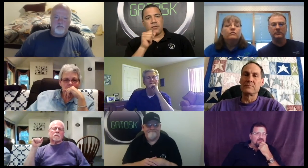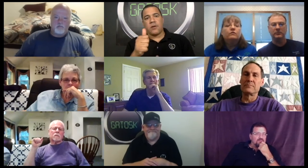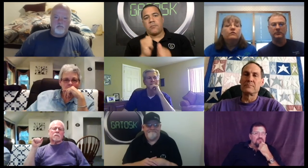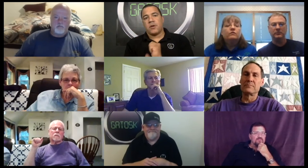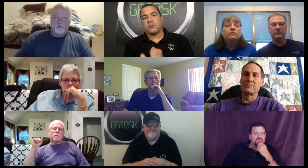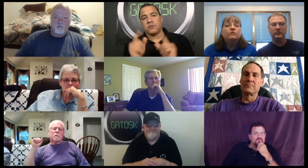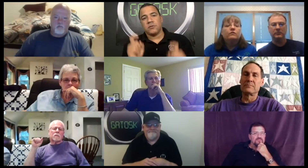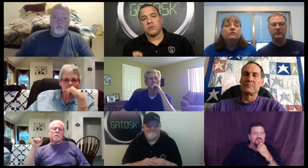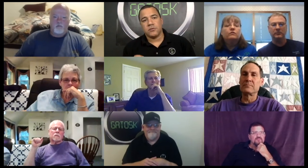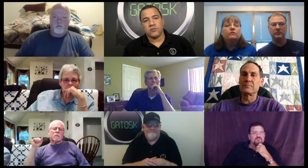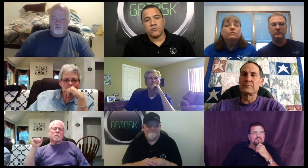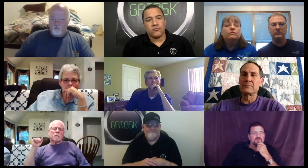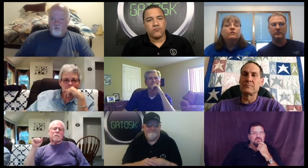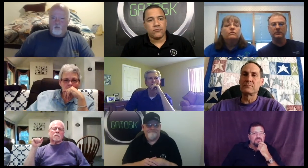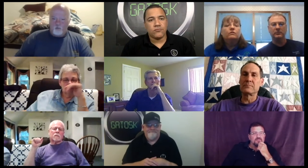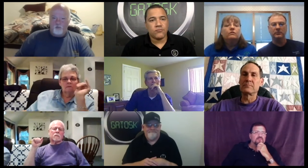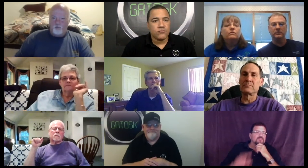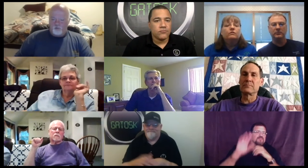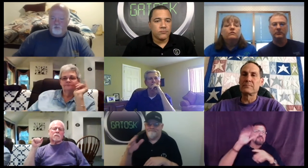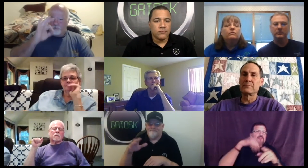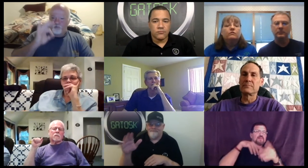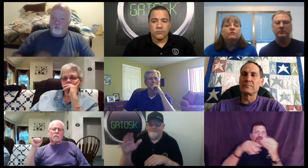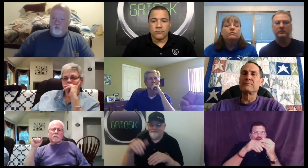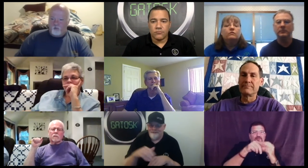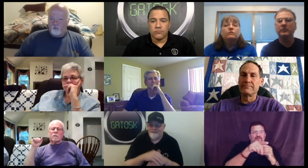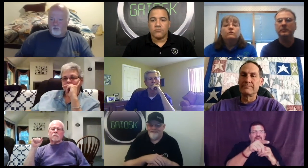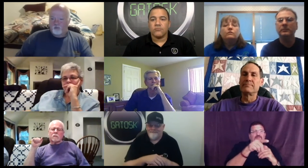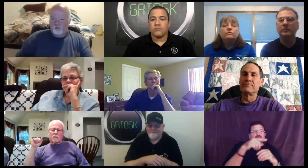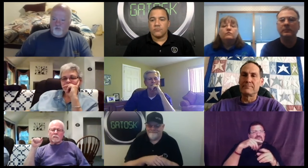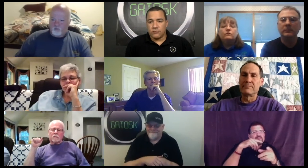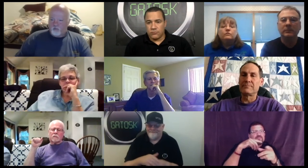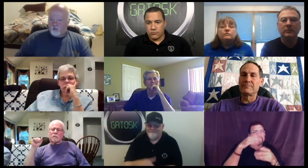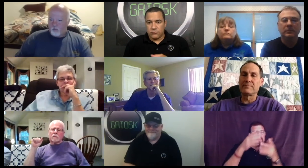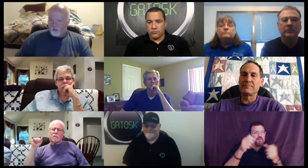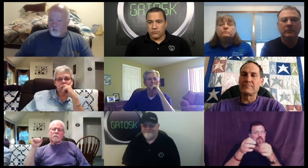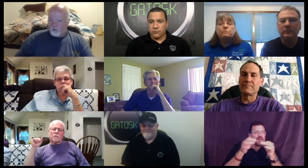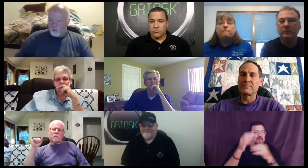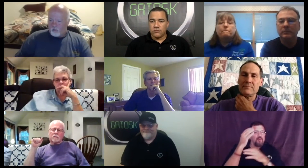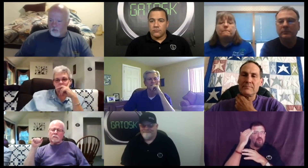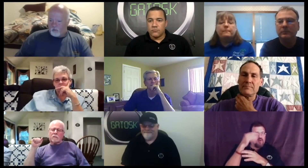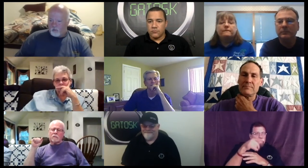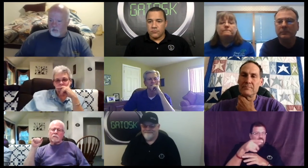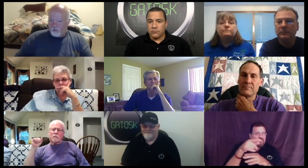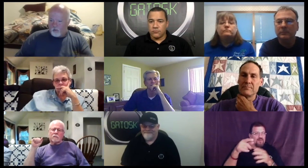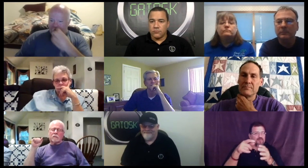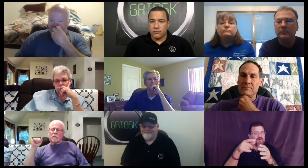prevent that. So you're going to have to pay $2. If you don't pass the test, you'll pay $2 to retake the test. Maybe you want to explain